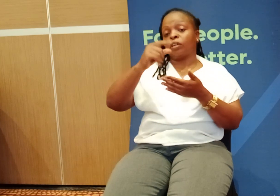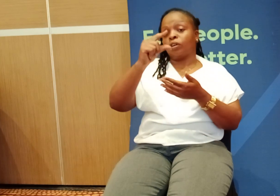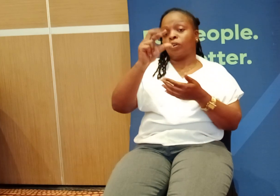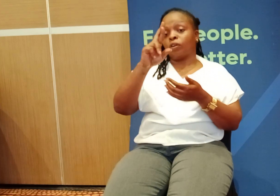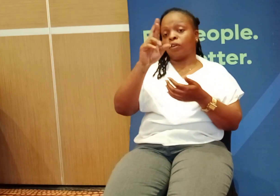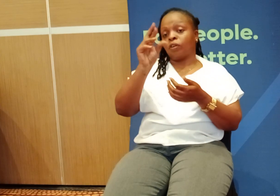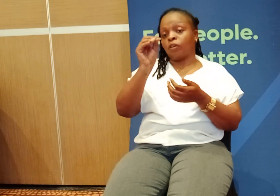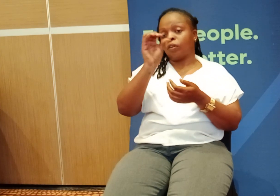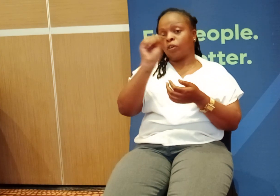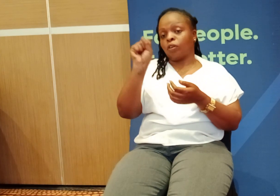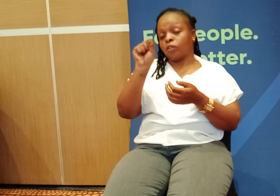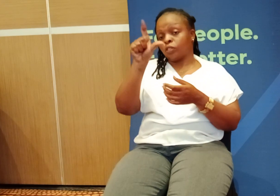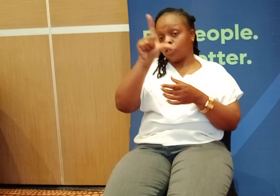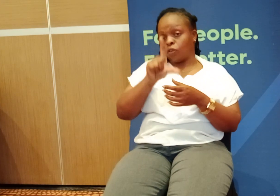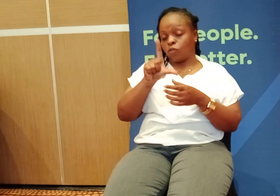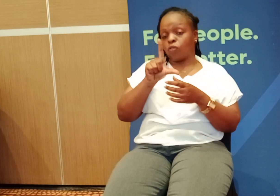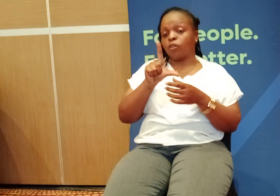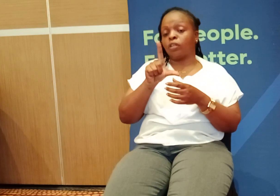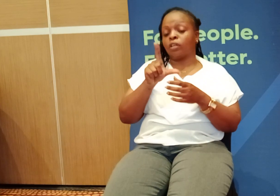24% to close